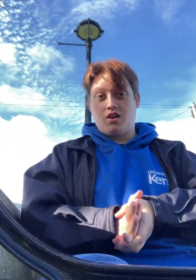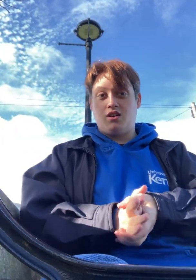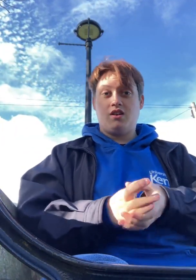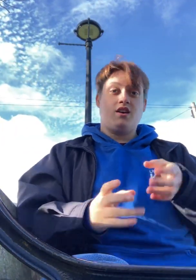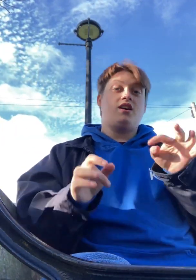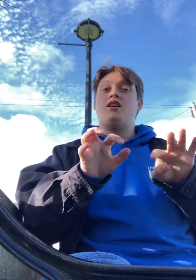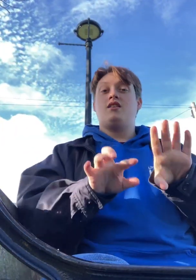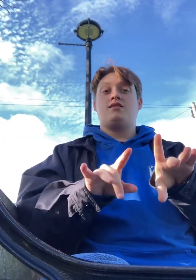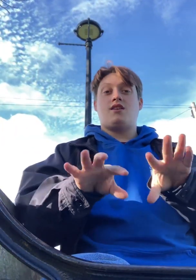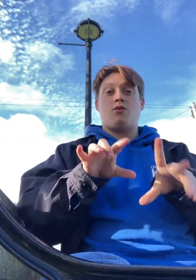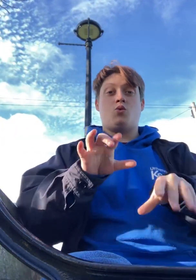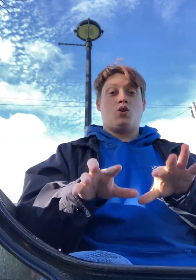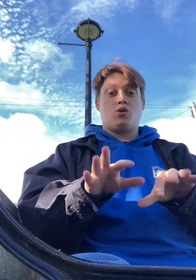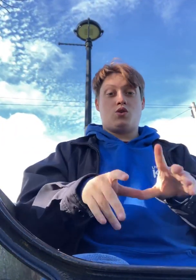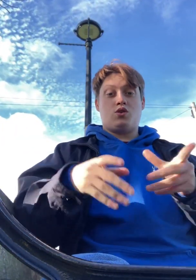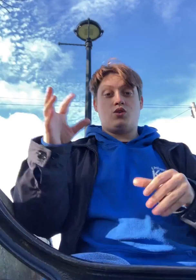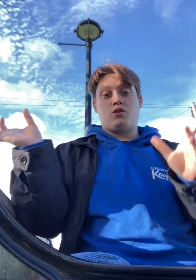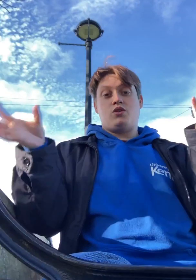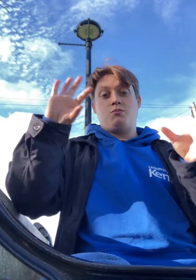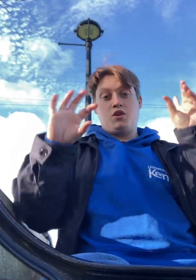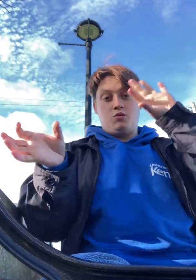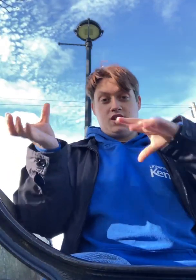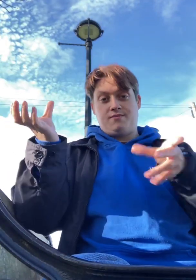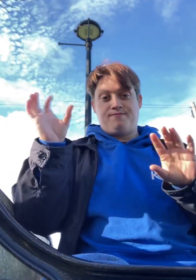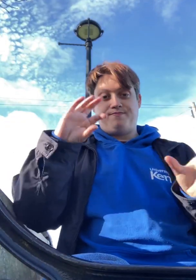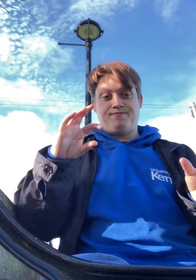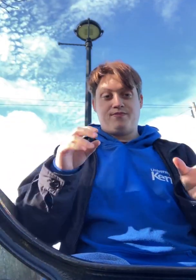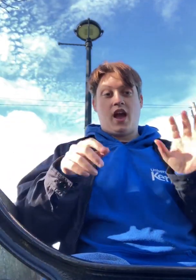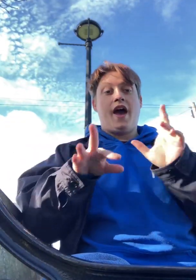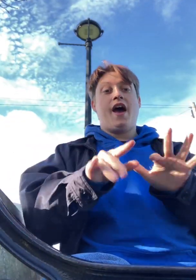sign. So computing.